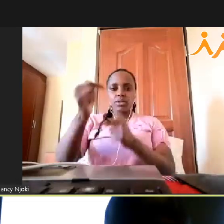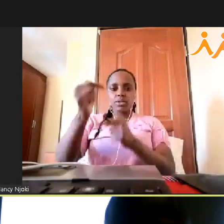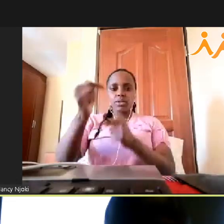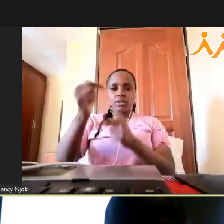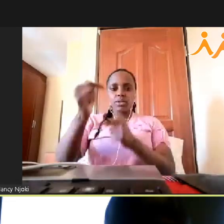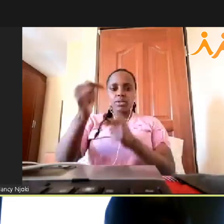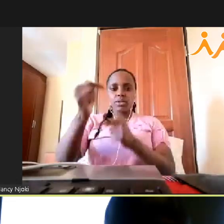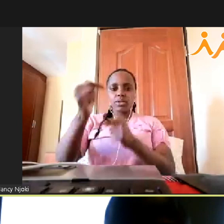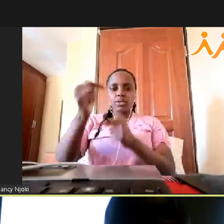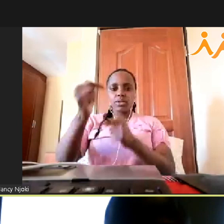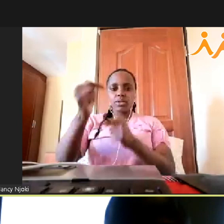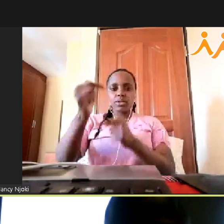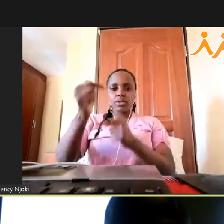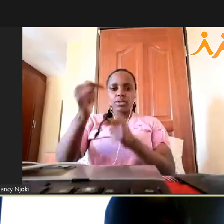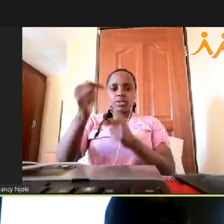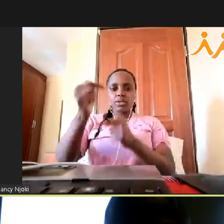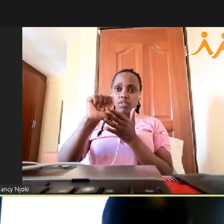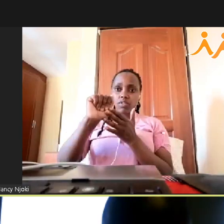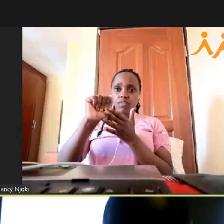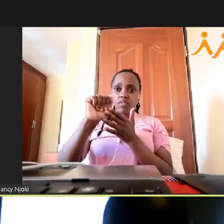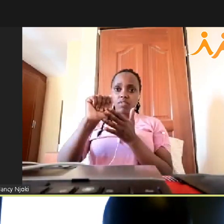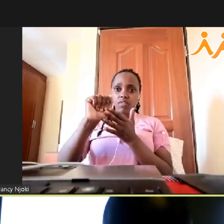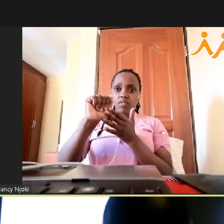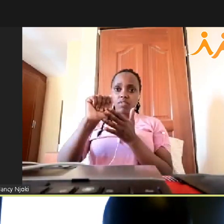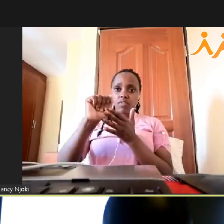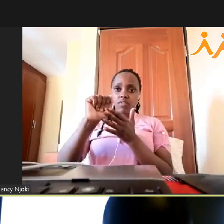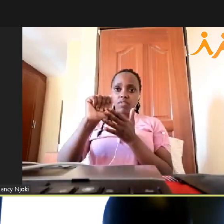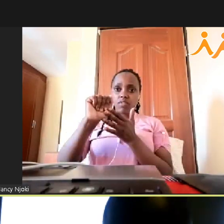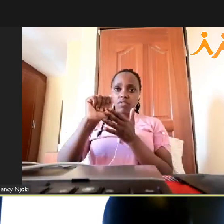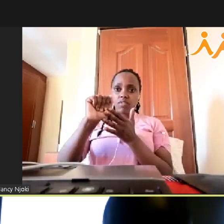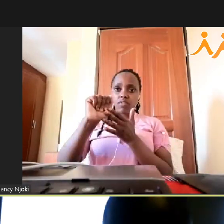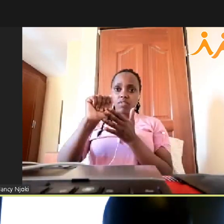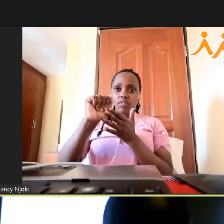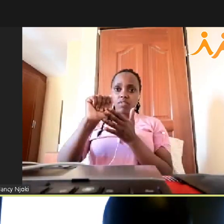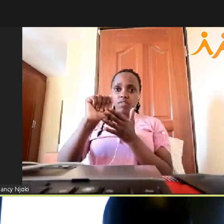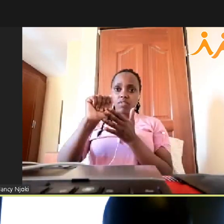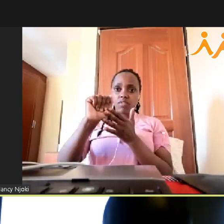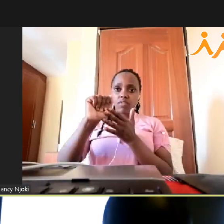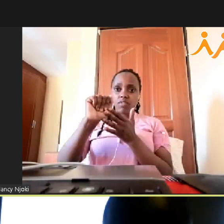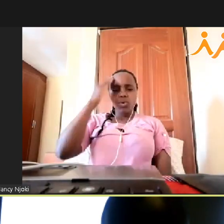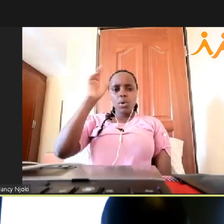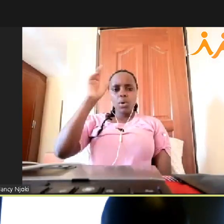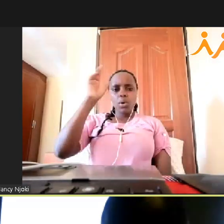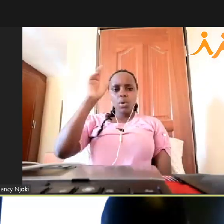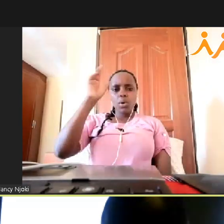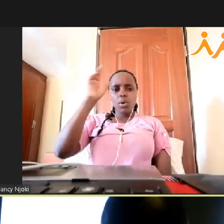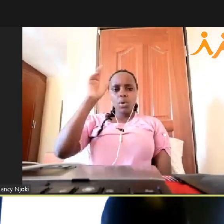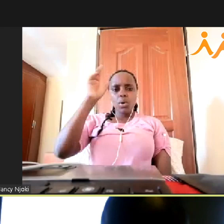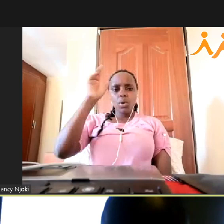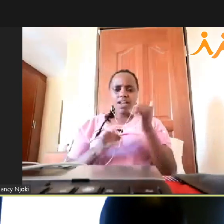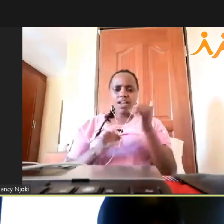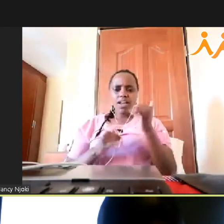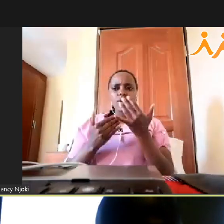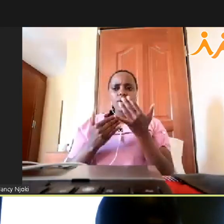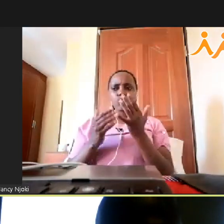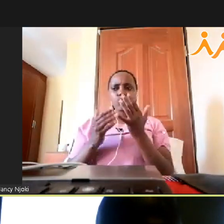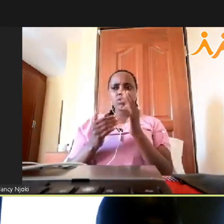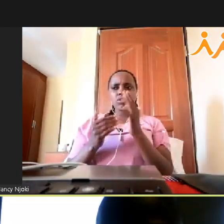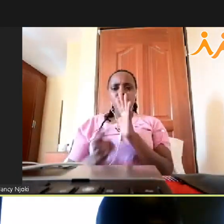dates as it was published on the UNCRC website, and we knew when the government will eventually appear